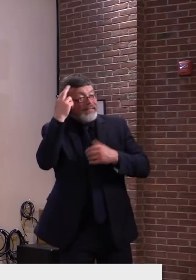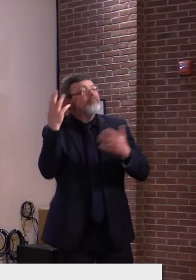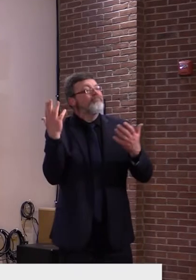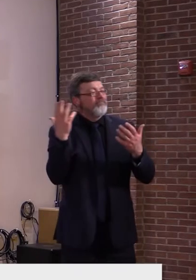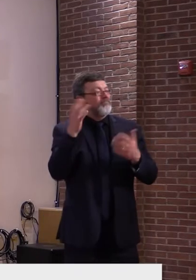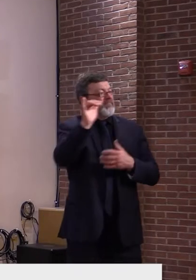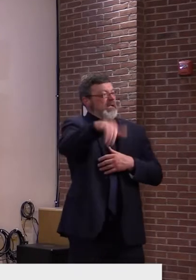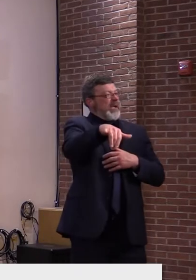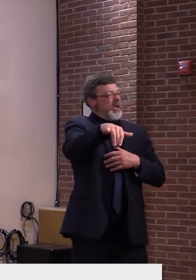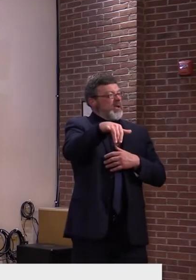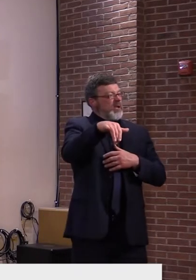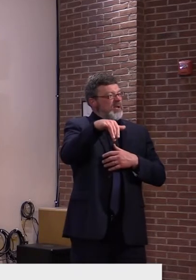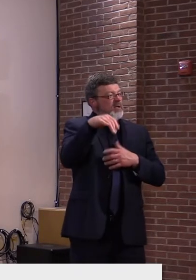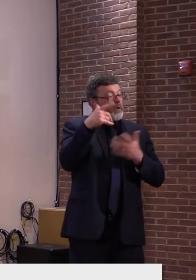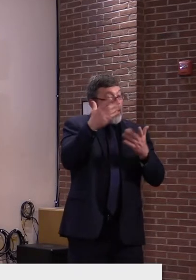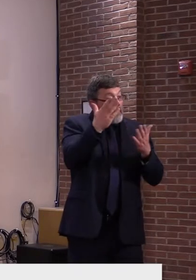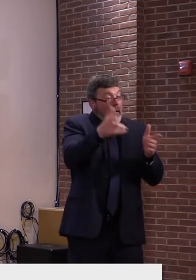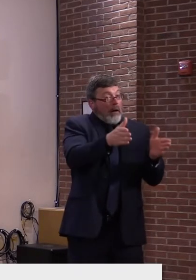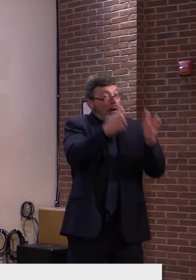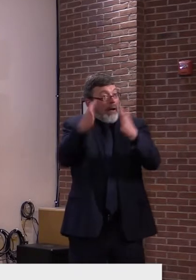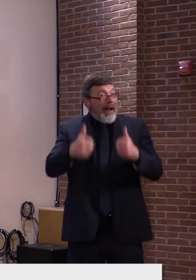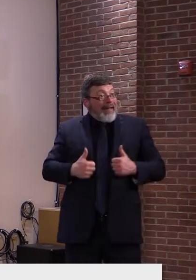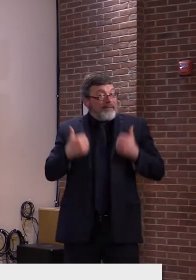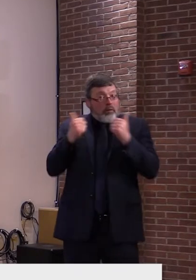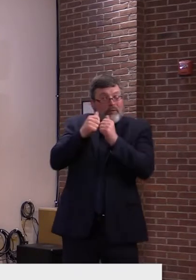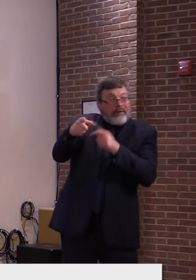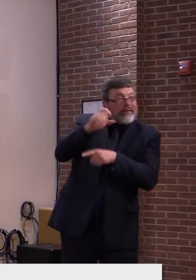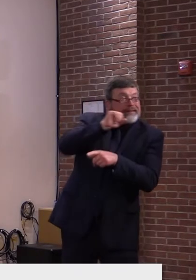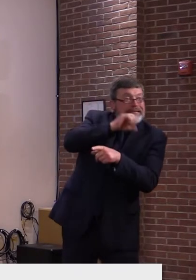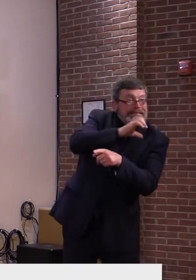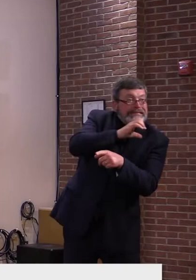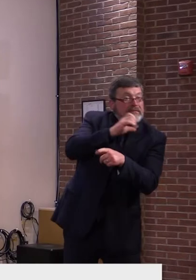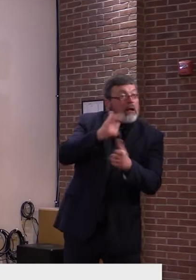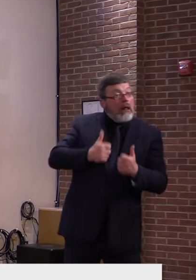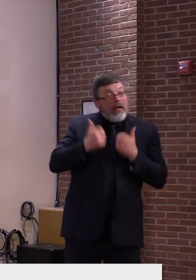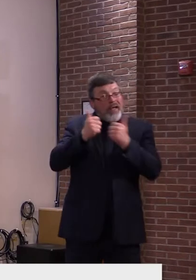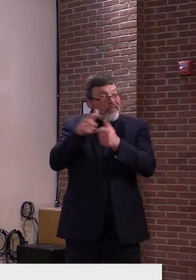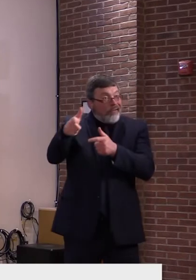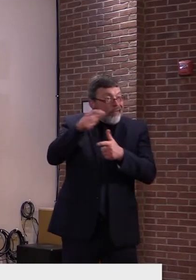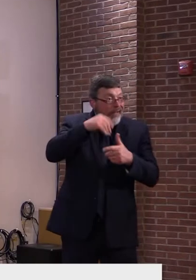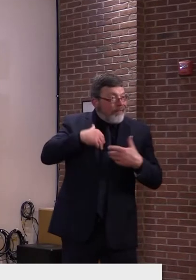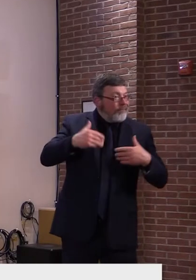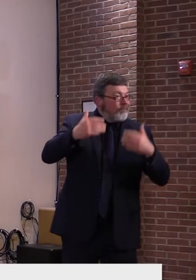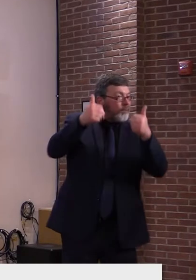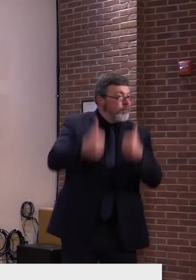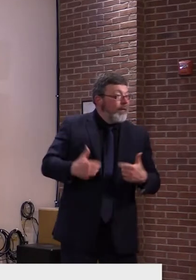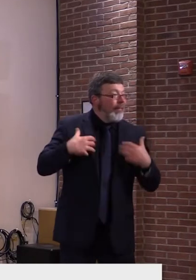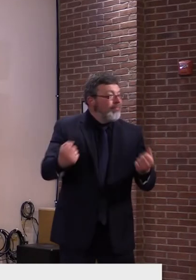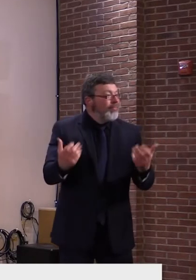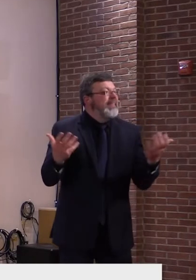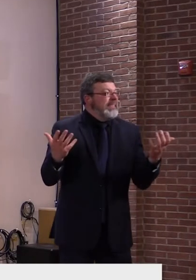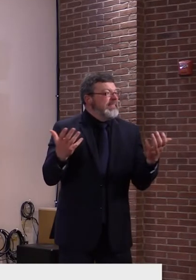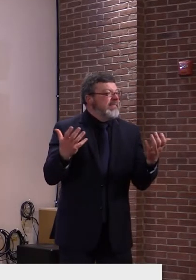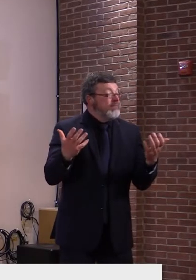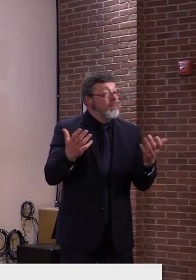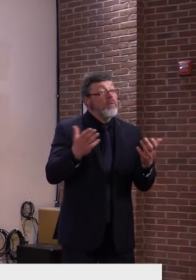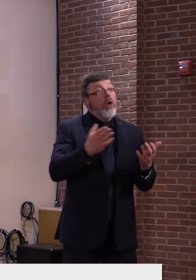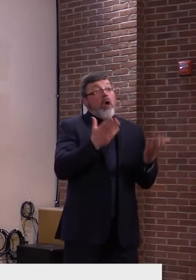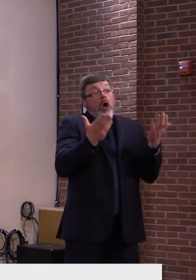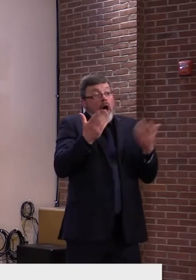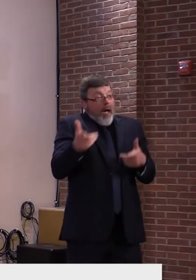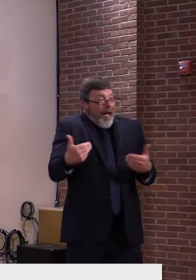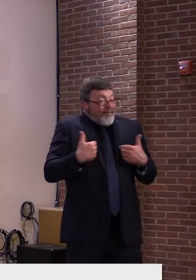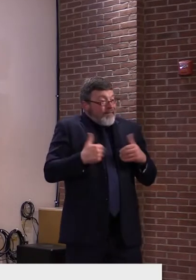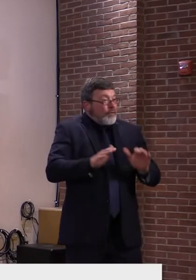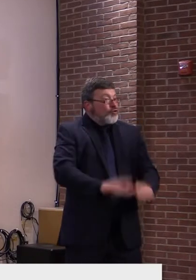risk, or have kids that can't be vaccinated, or if you just feel more comfortable that way. Wearing